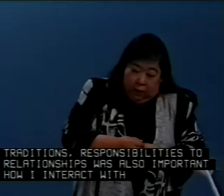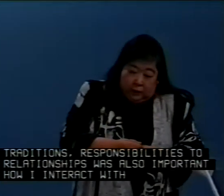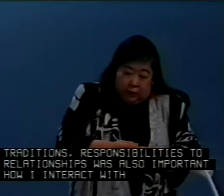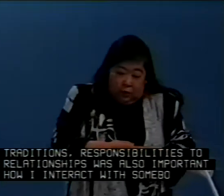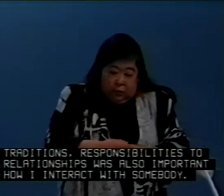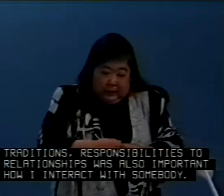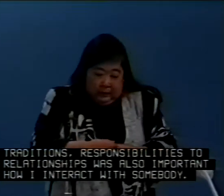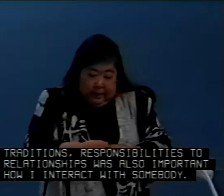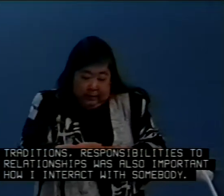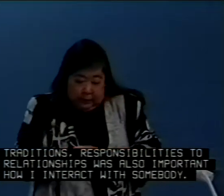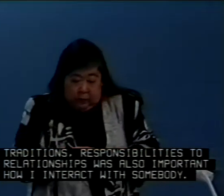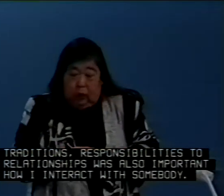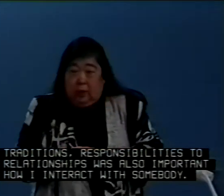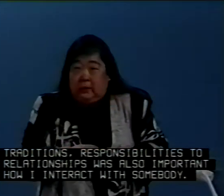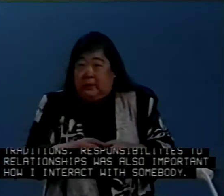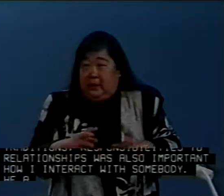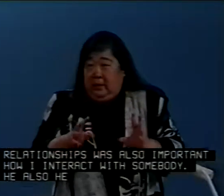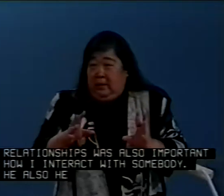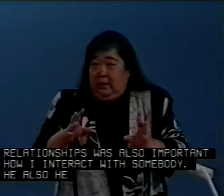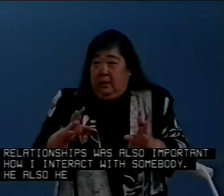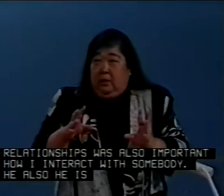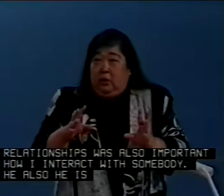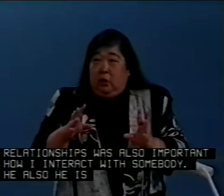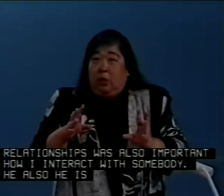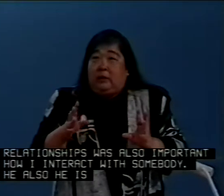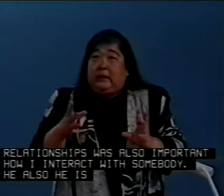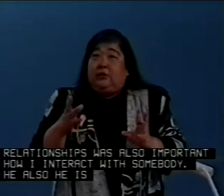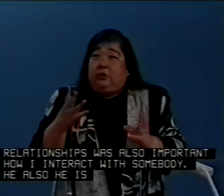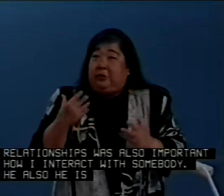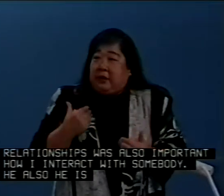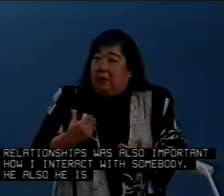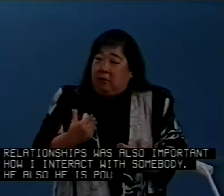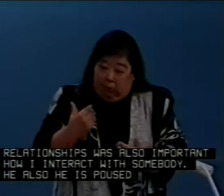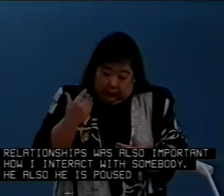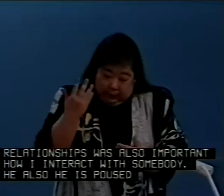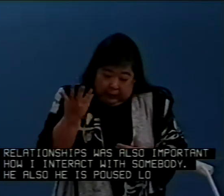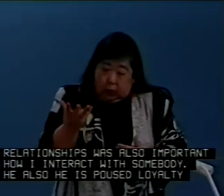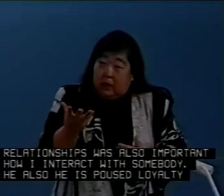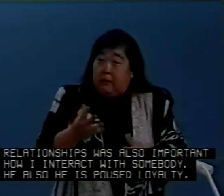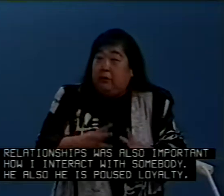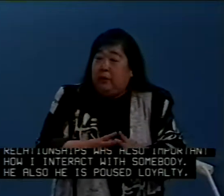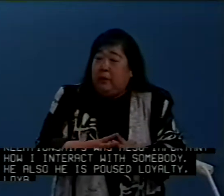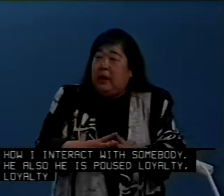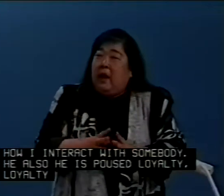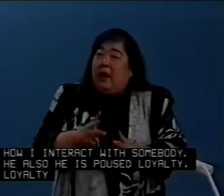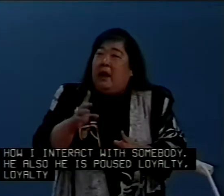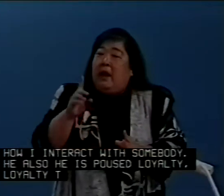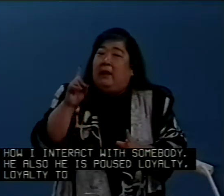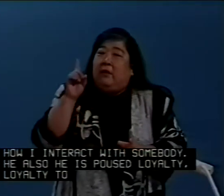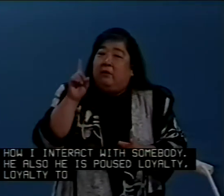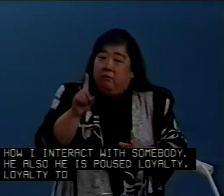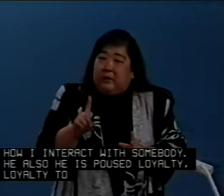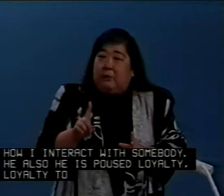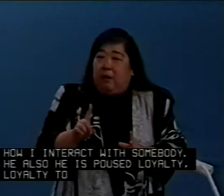also espoused loyalty. Loyalty to yourself, loyalty to whatever you're doing, and